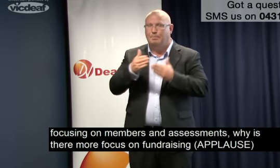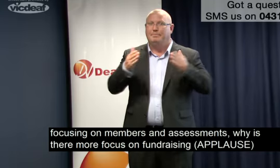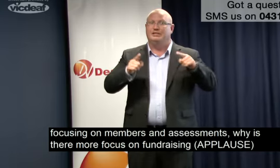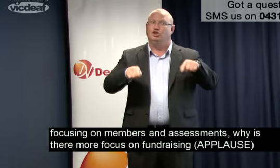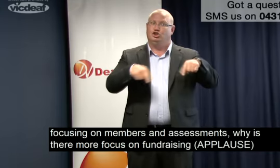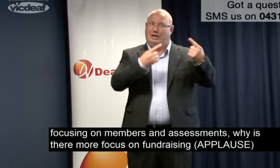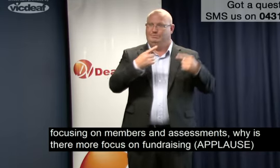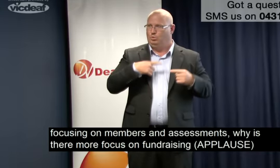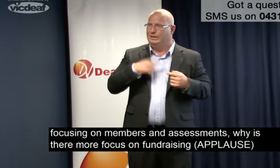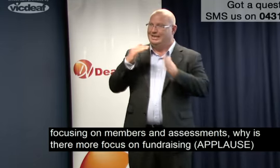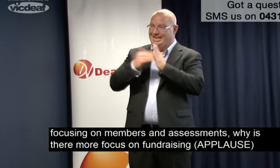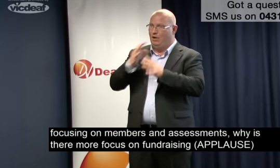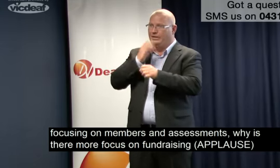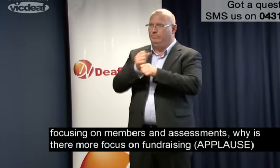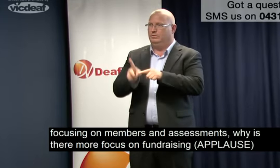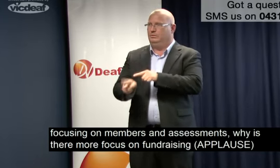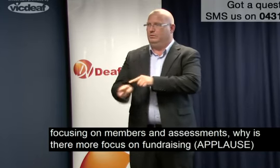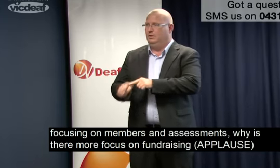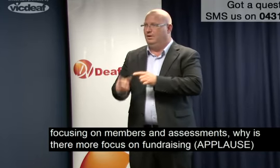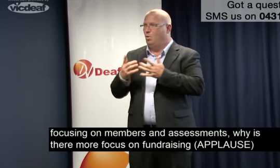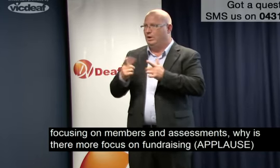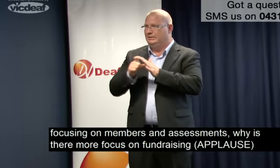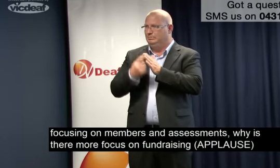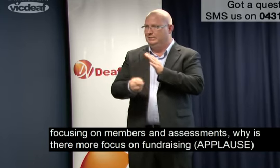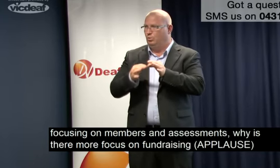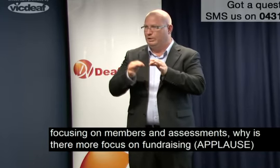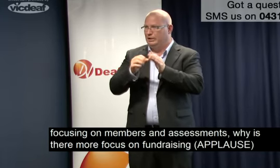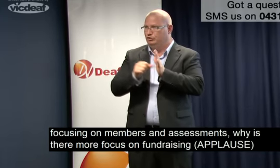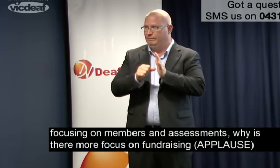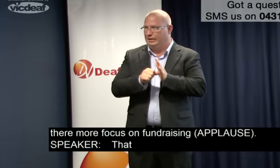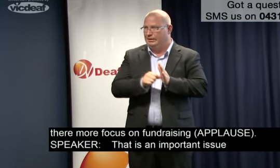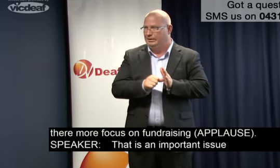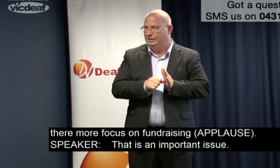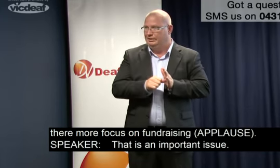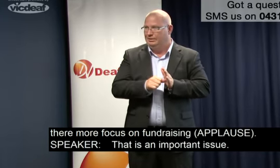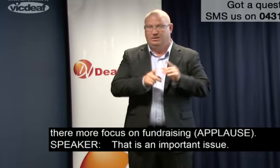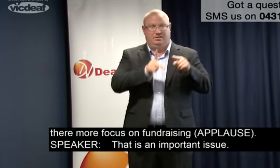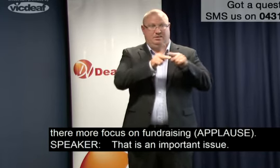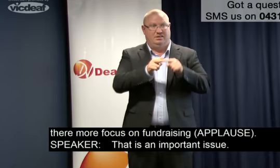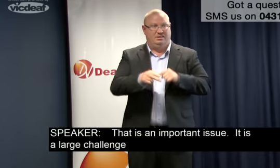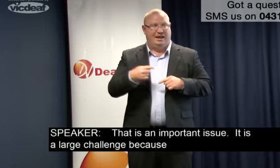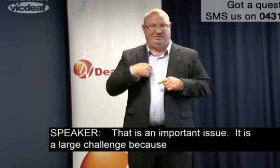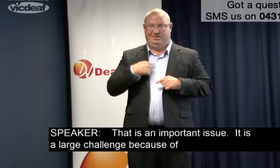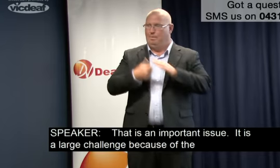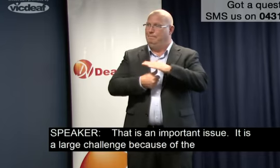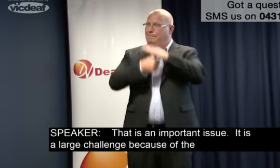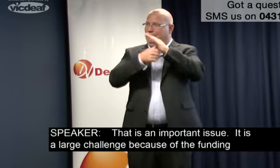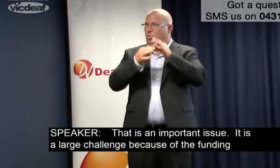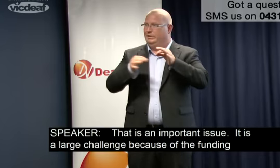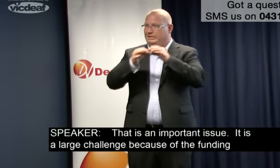That is an important issue, and it is a large challenge because of the funding cuts that we're facing with the various disability organisations. And